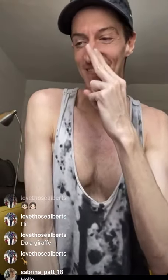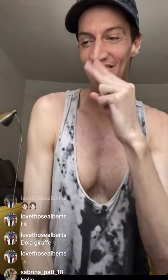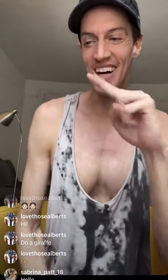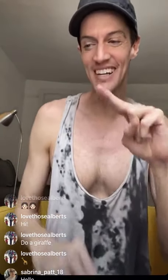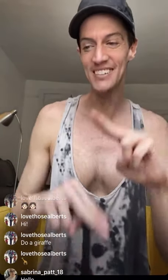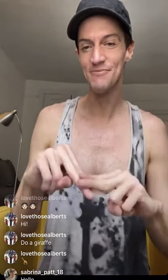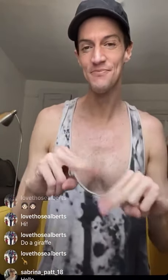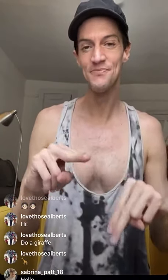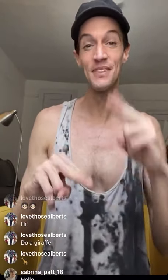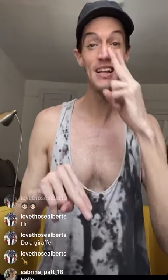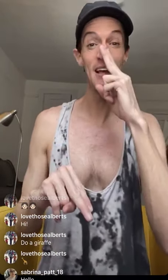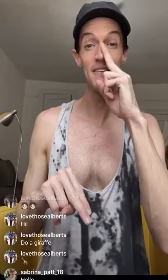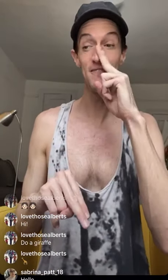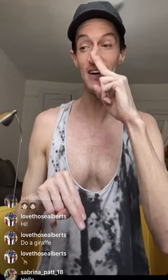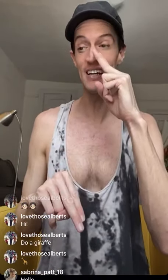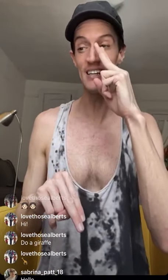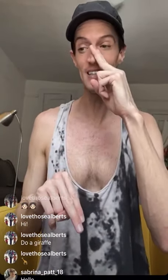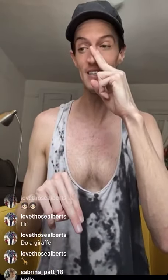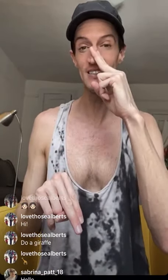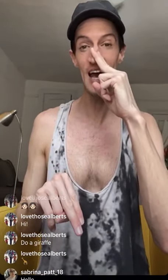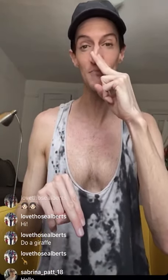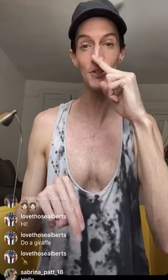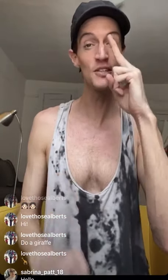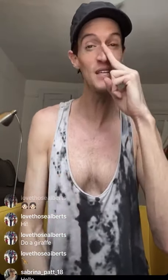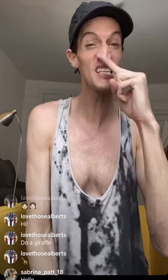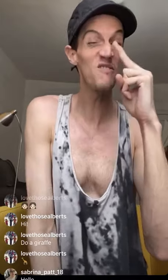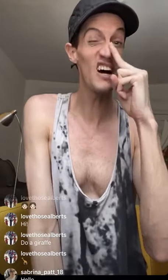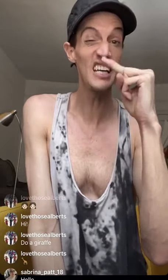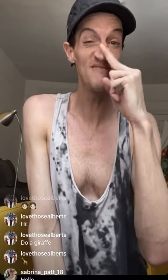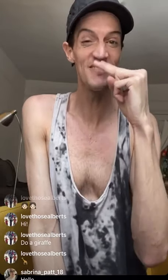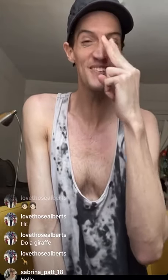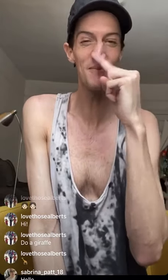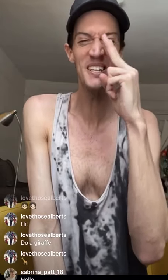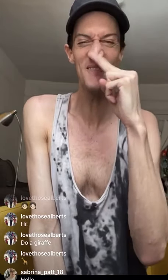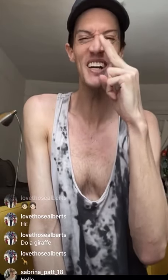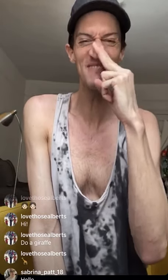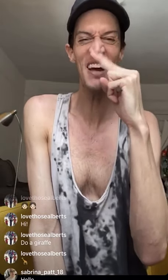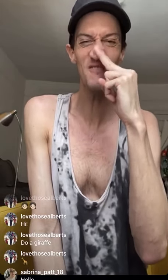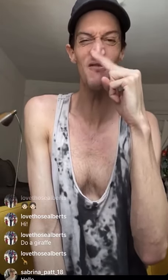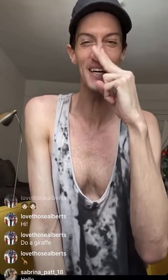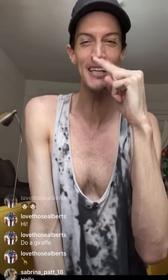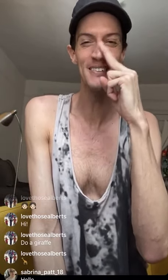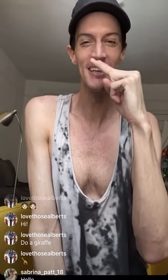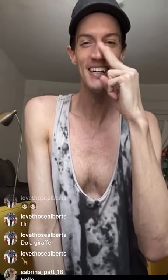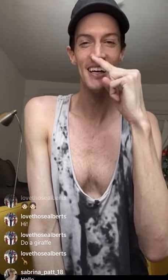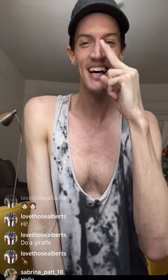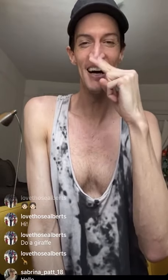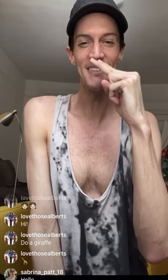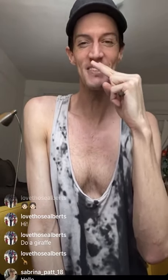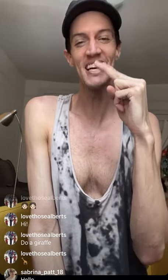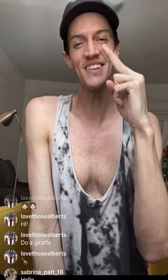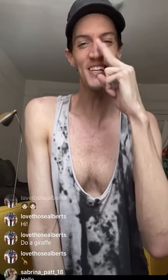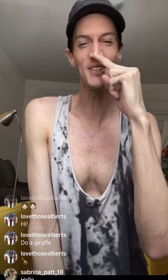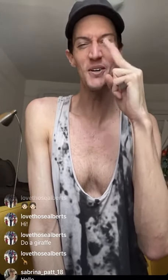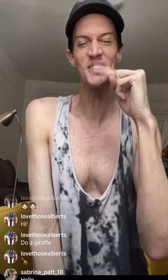Fun. Fun. Taps your... So this is funny. If something is funny, that's funny. It's kind of like your nose is